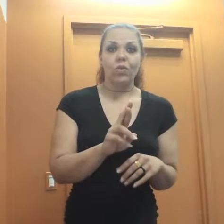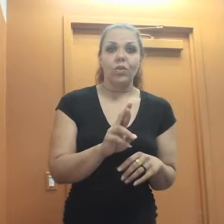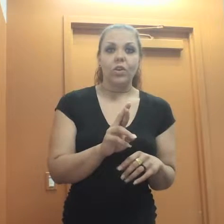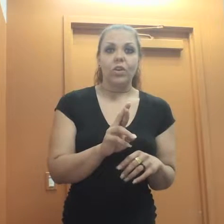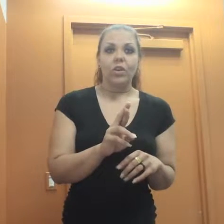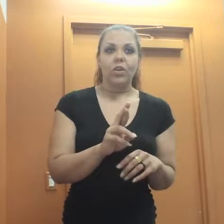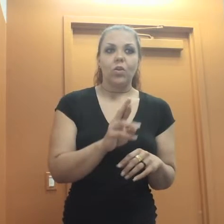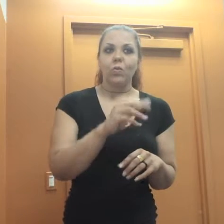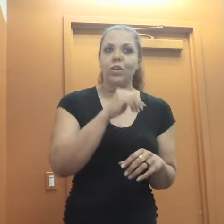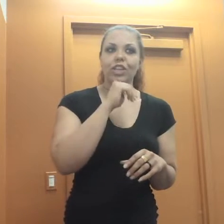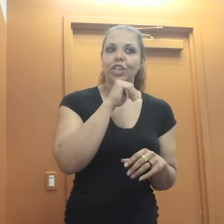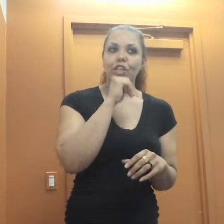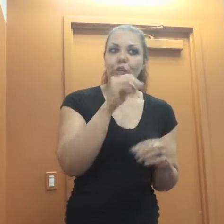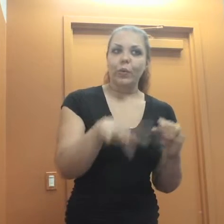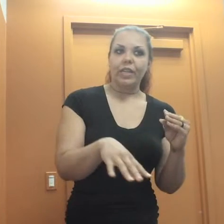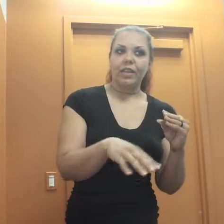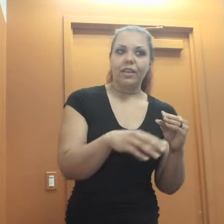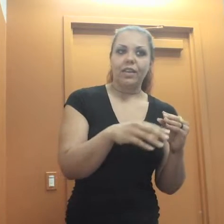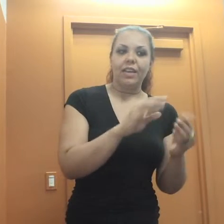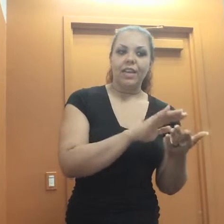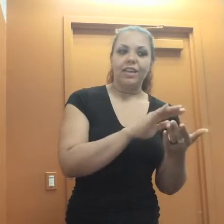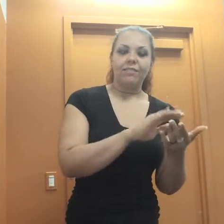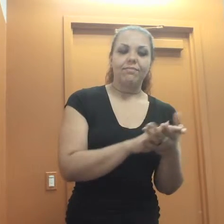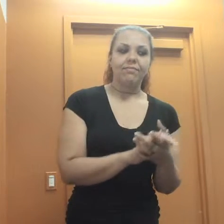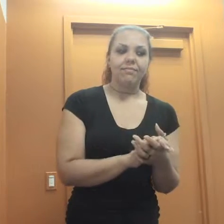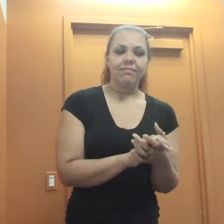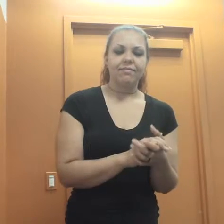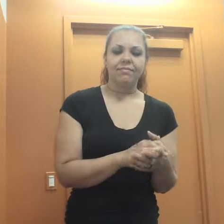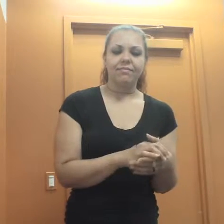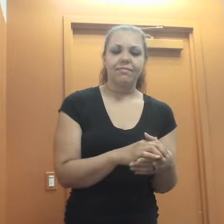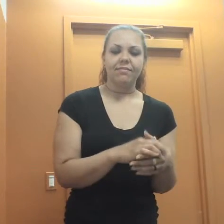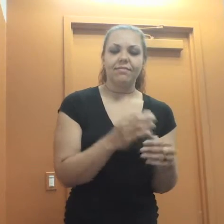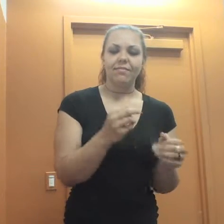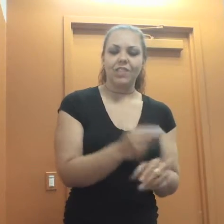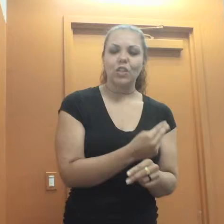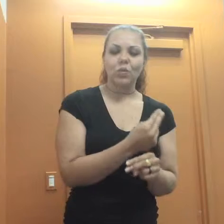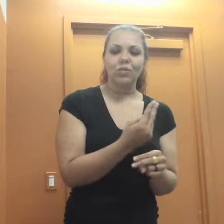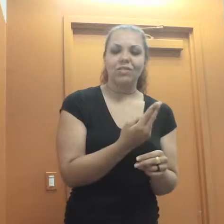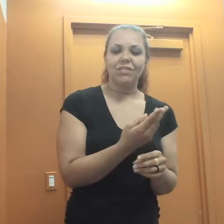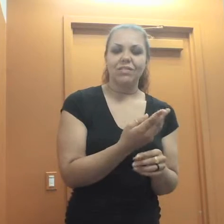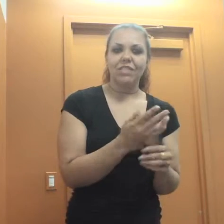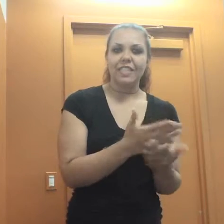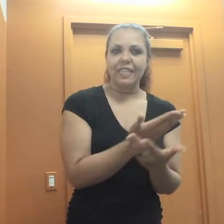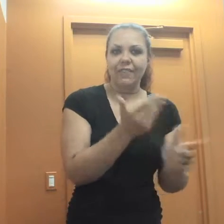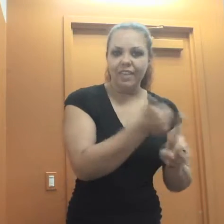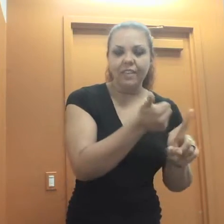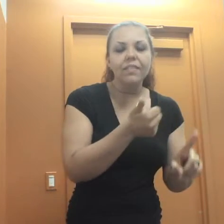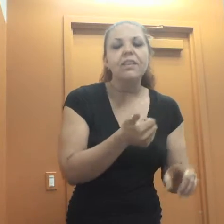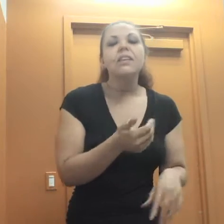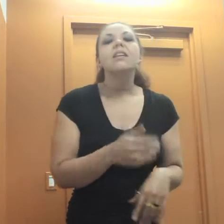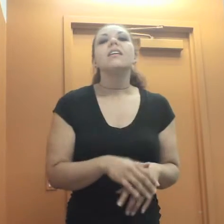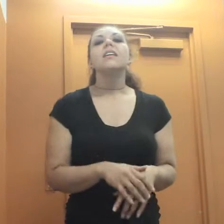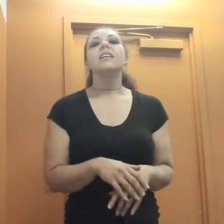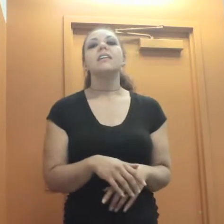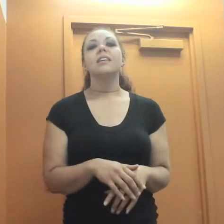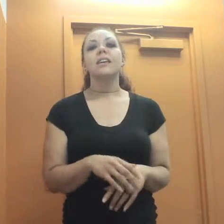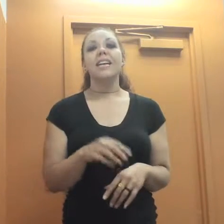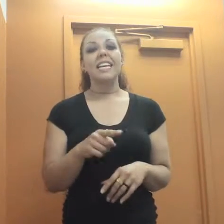itself, for reasons that are beyond the scope of this course. This is kind of in conflict with our normal practice of including units